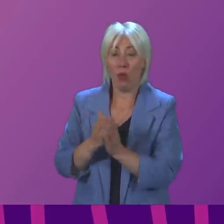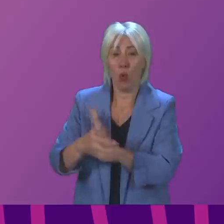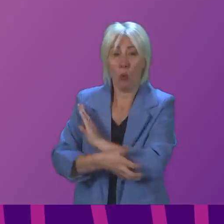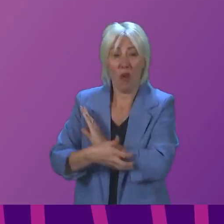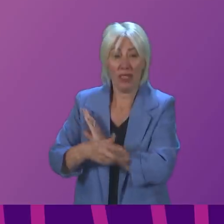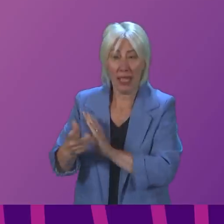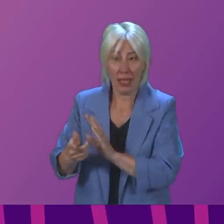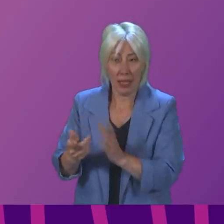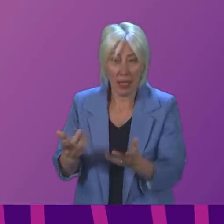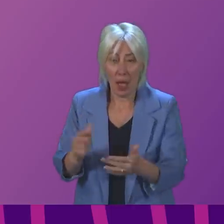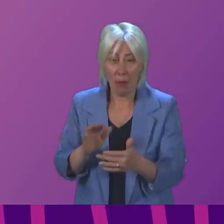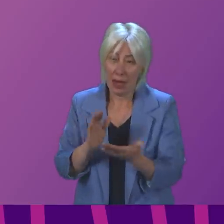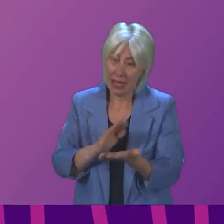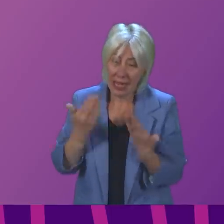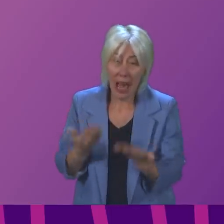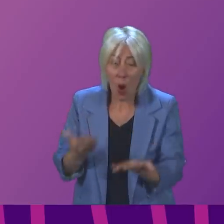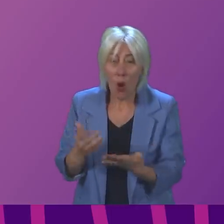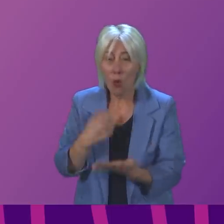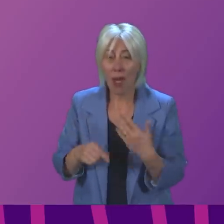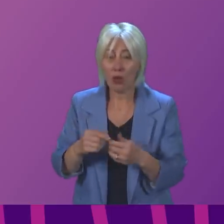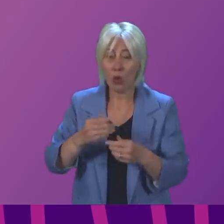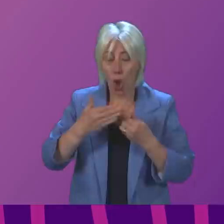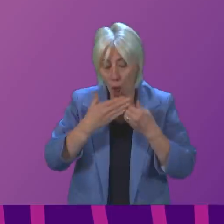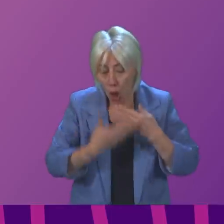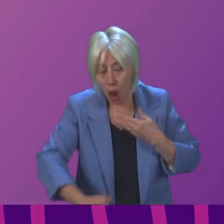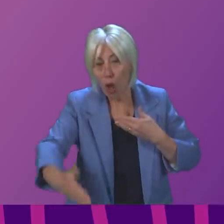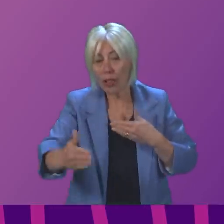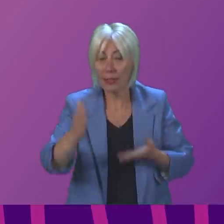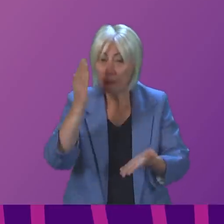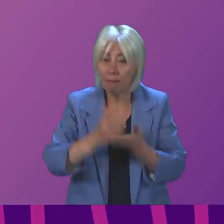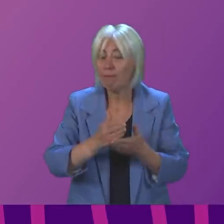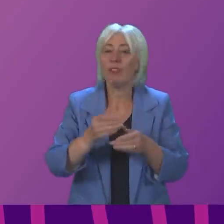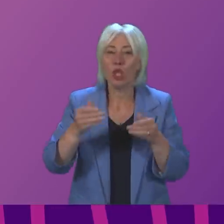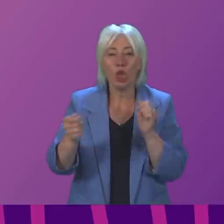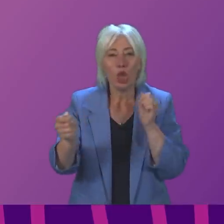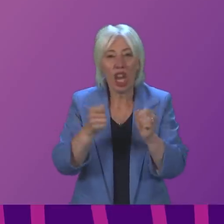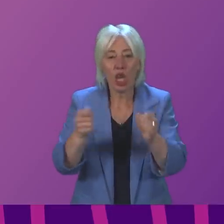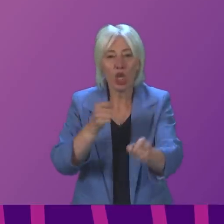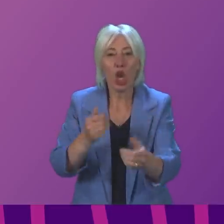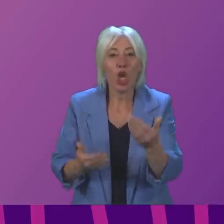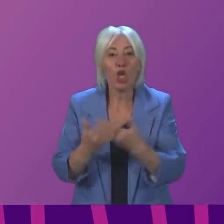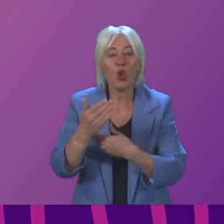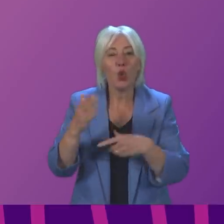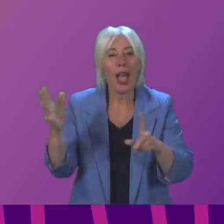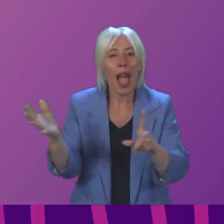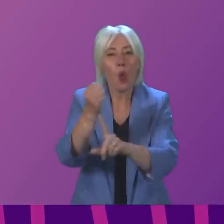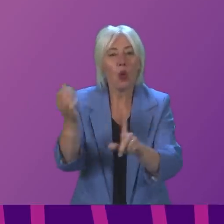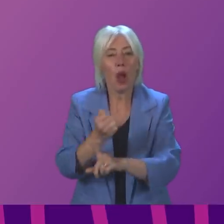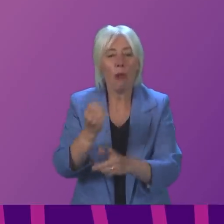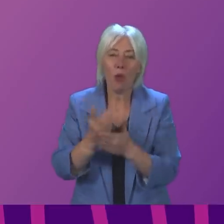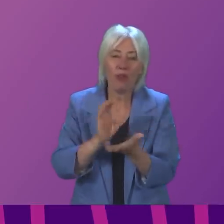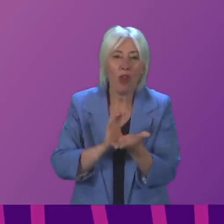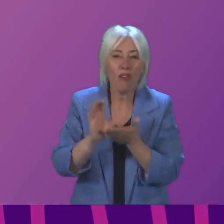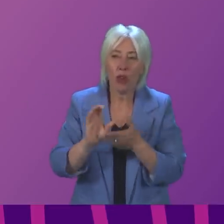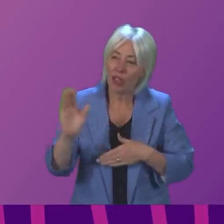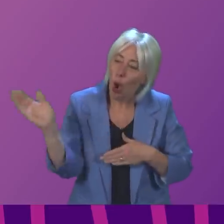agree that we must now make a long-lasting and deep commitment to change by locking in a new national outcome focused on better valuing and investing in